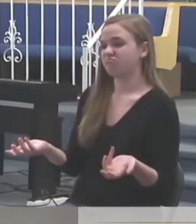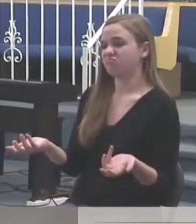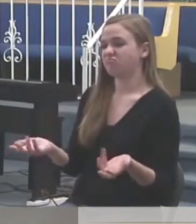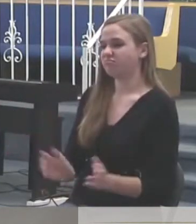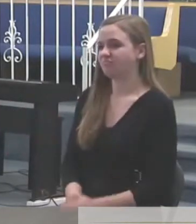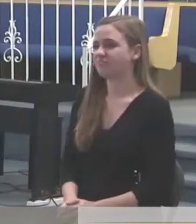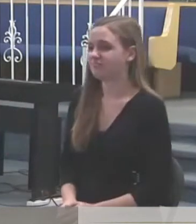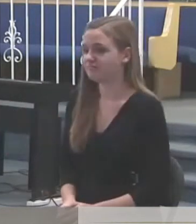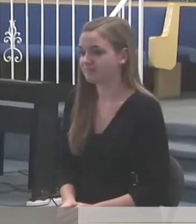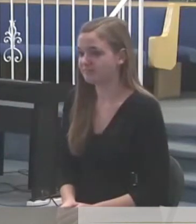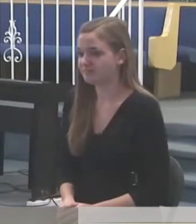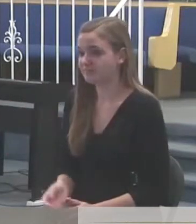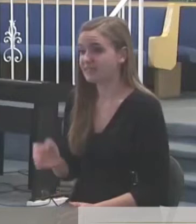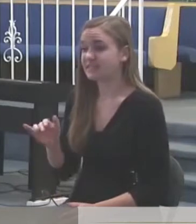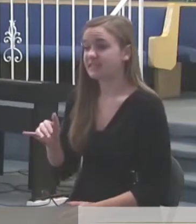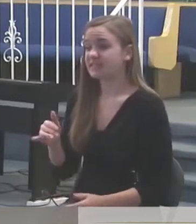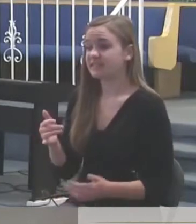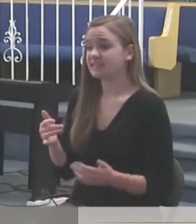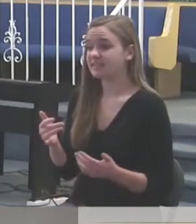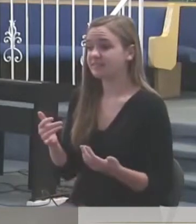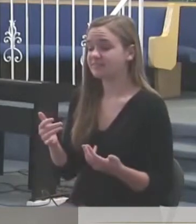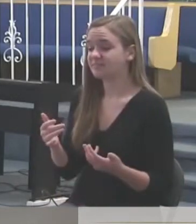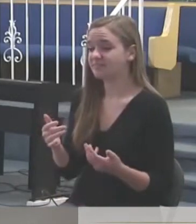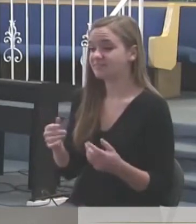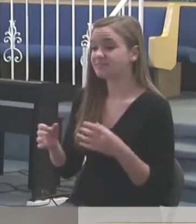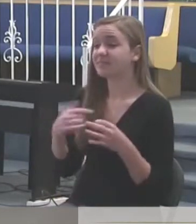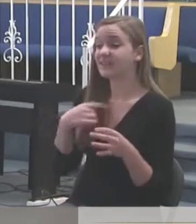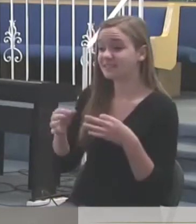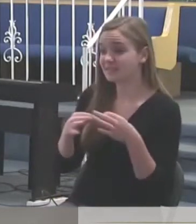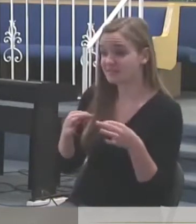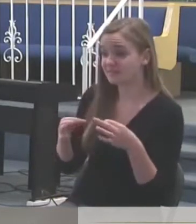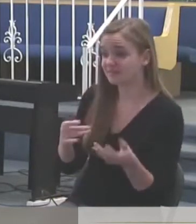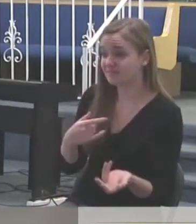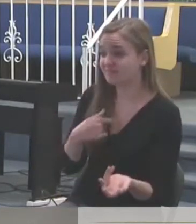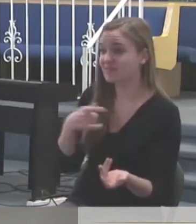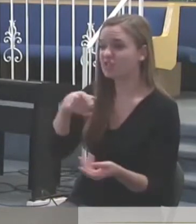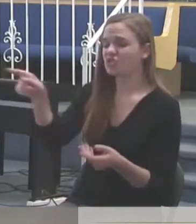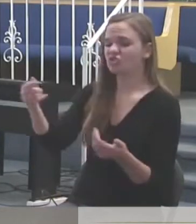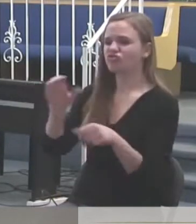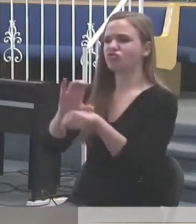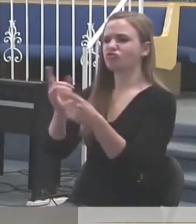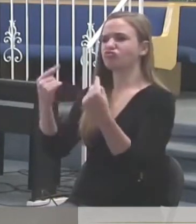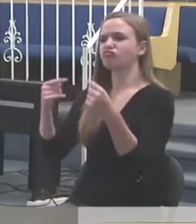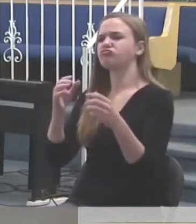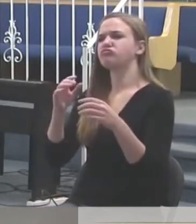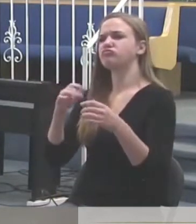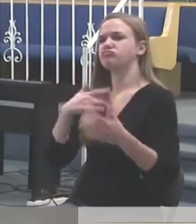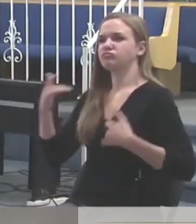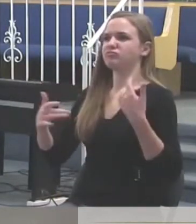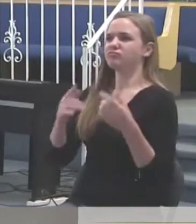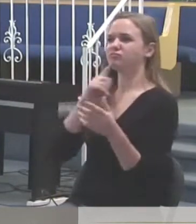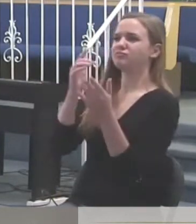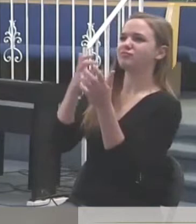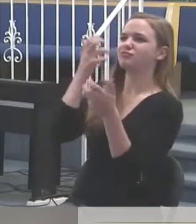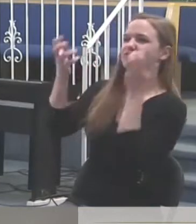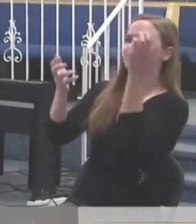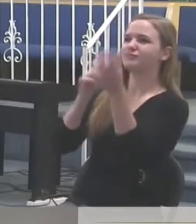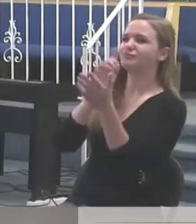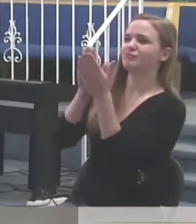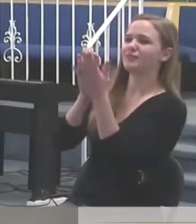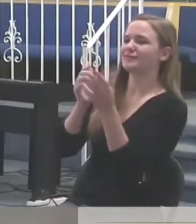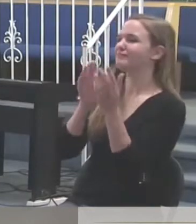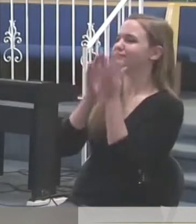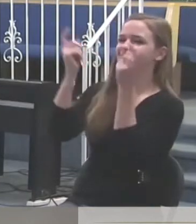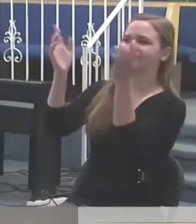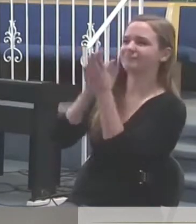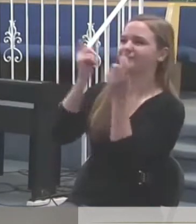Well, let me be practical then. Don't come to church and rejoicing and shouting and throwing your hands up and running around and